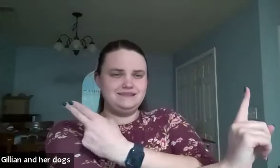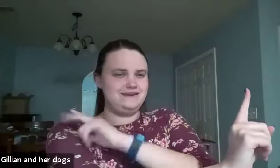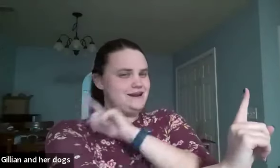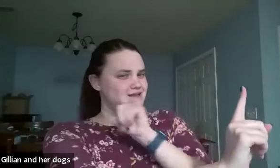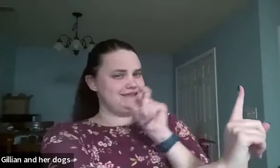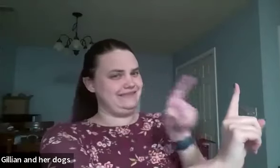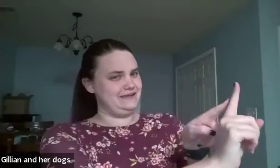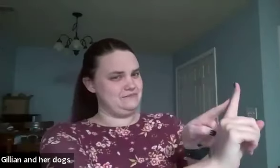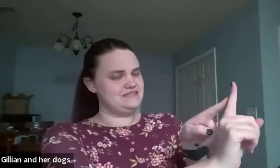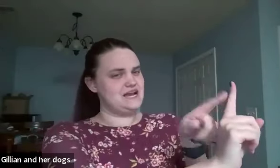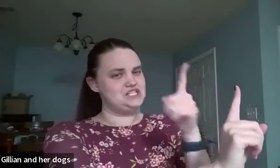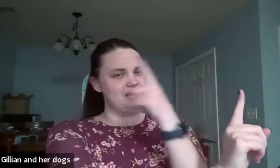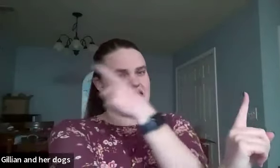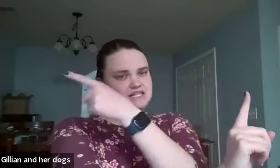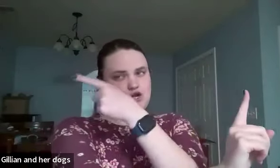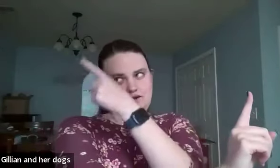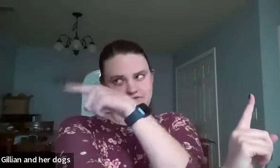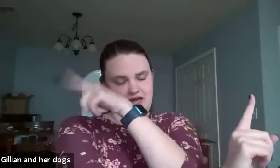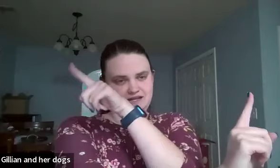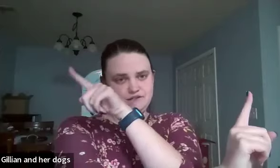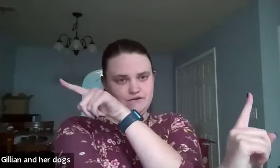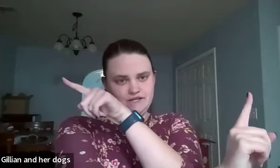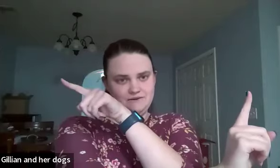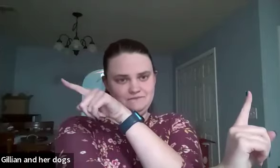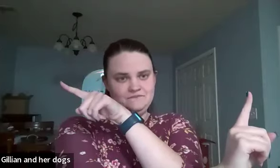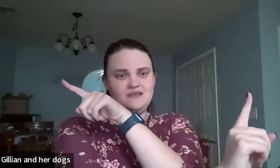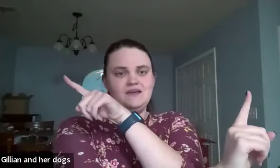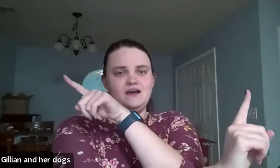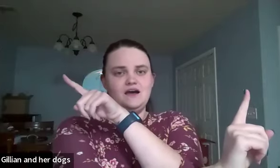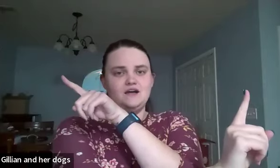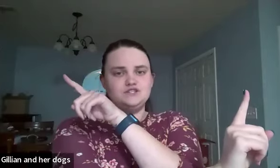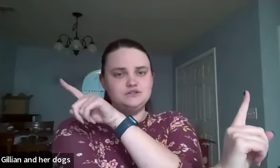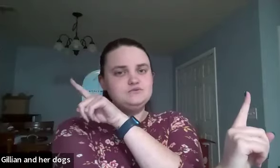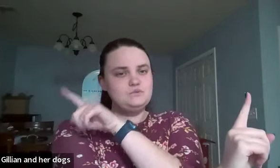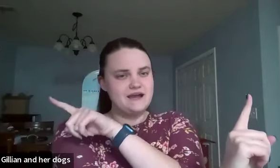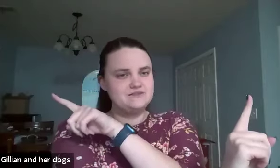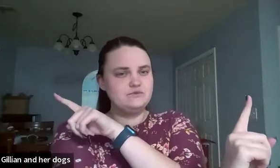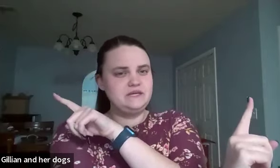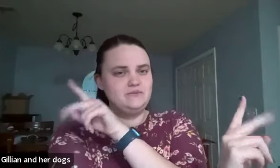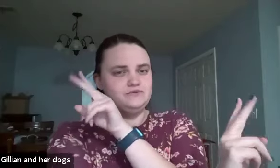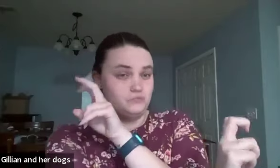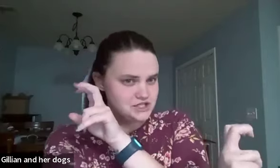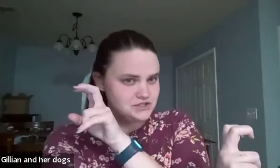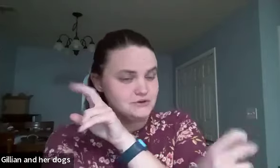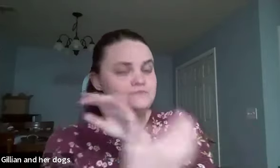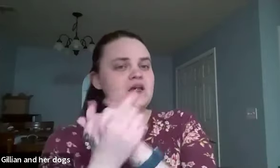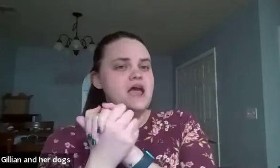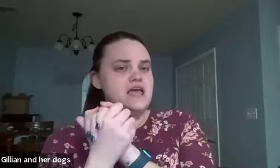That's not asking them. That's actually asking whoever that is over there. Certain signs will be directional,